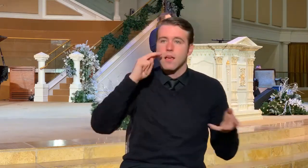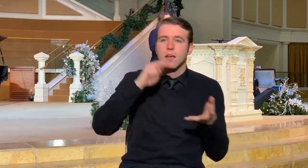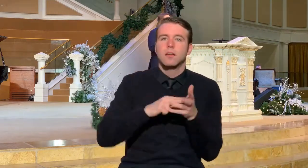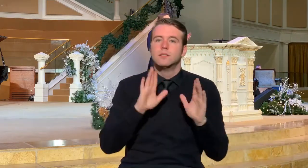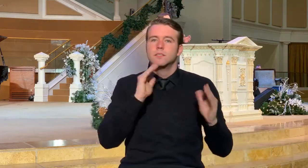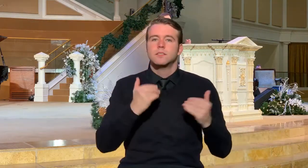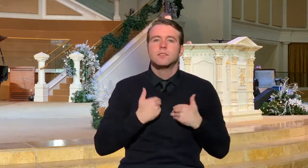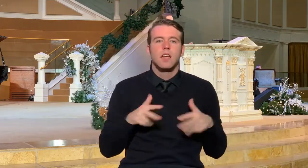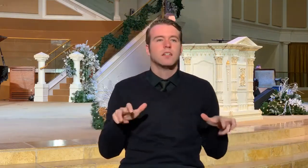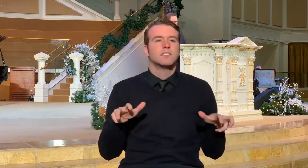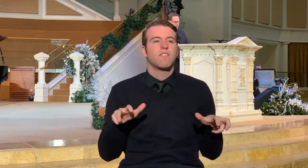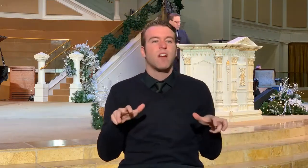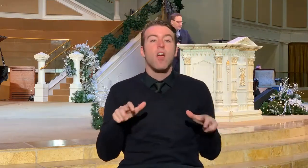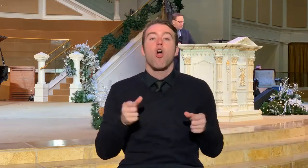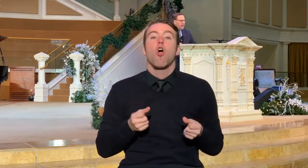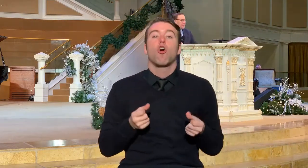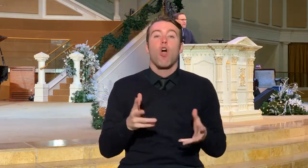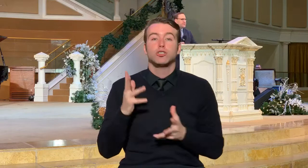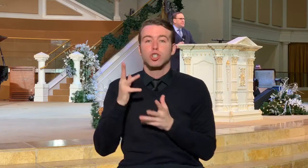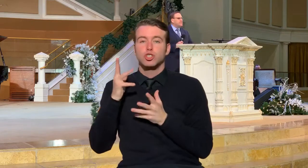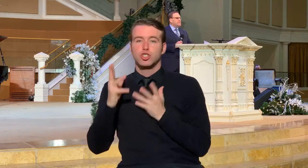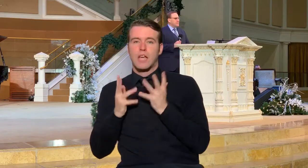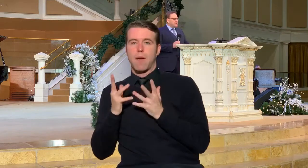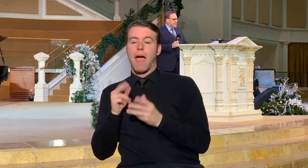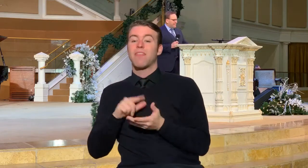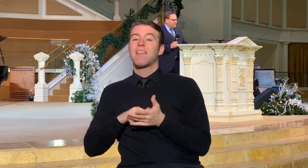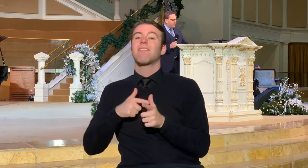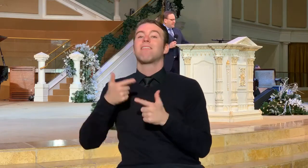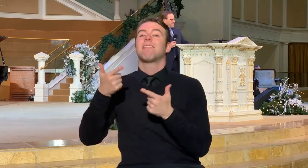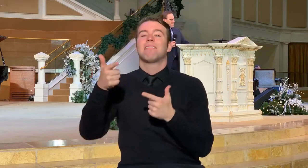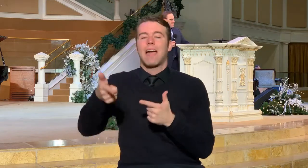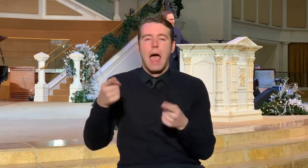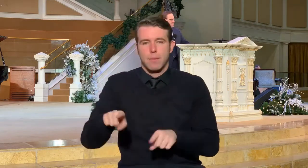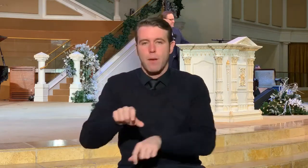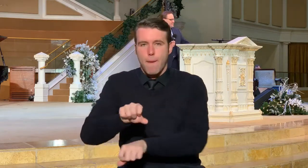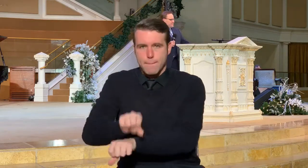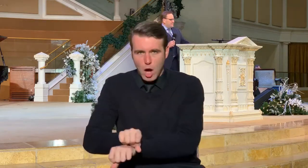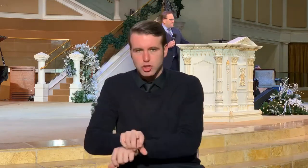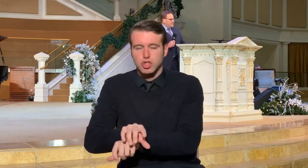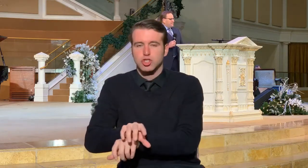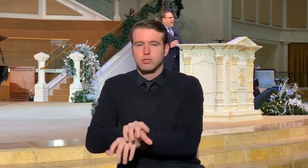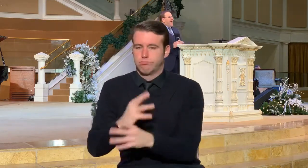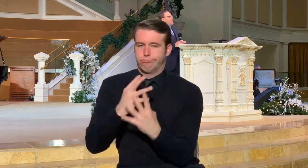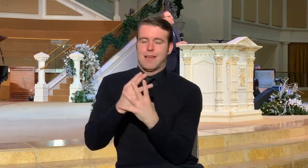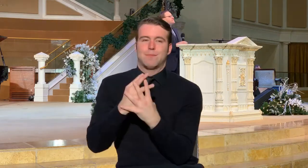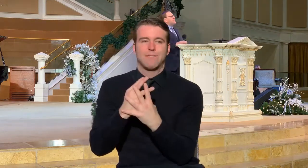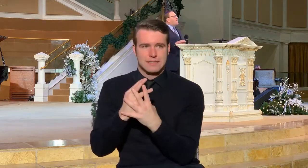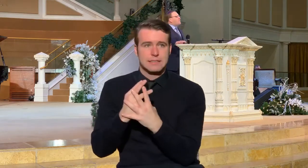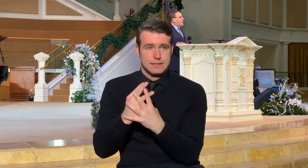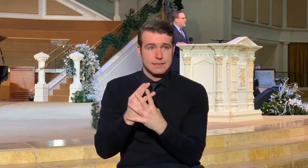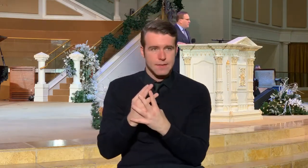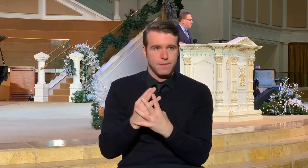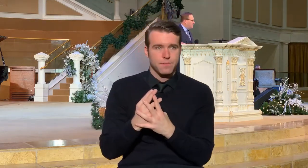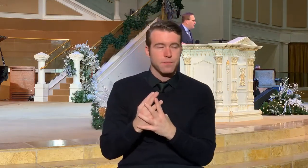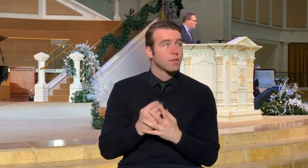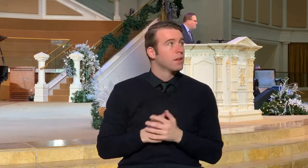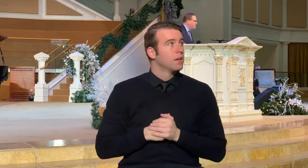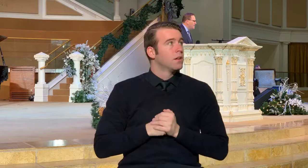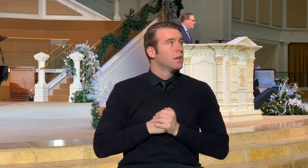taking, bringing shame, bondage, captivity. The path of